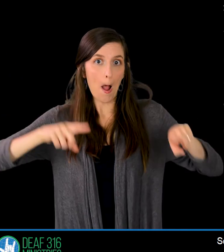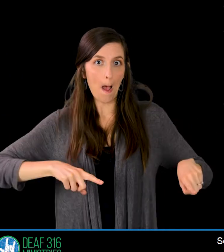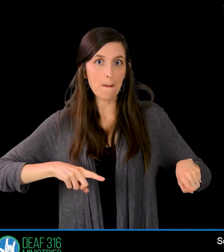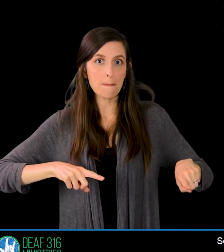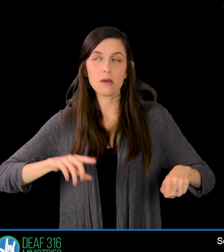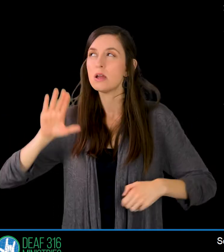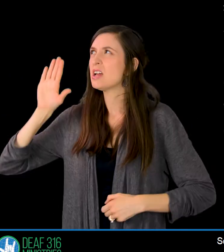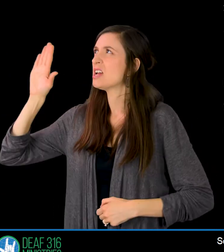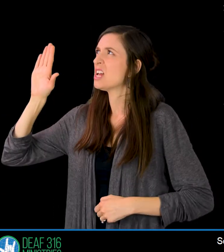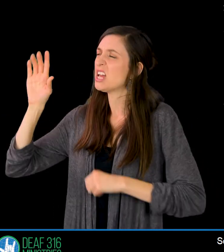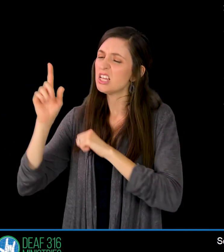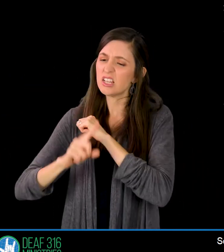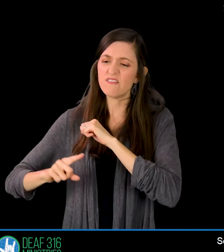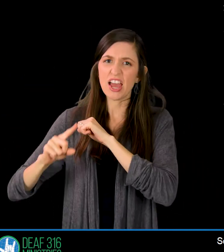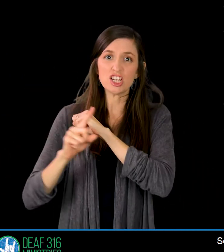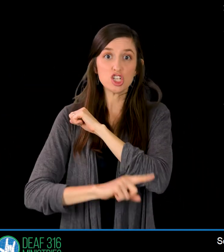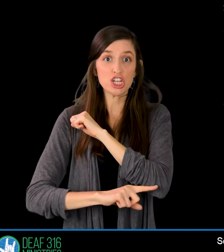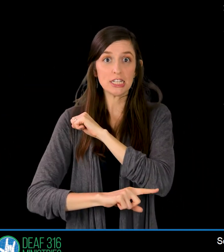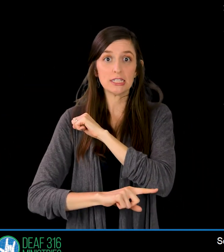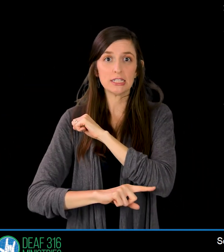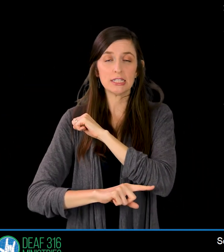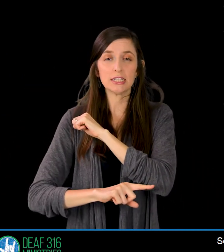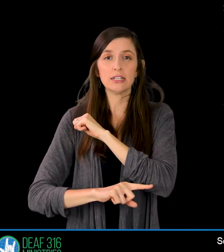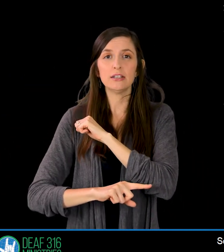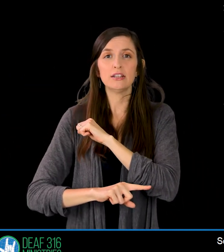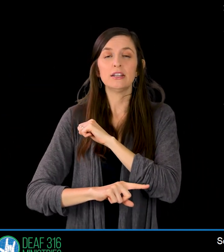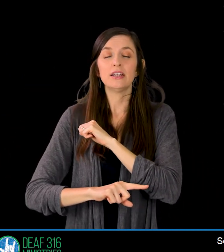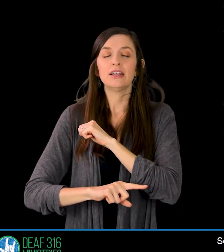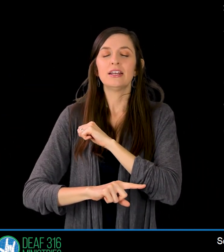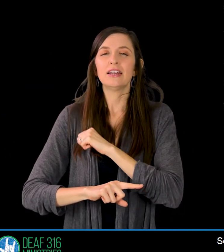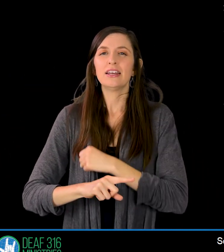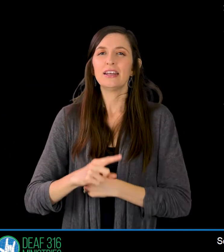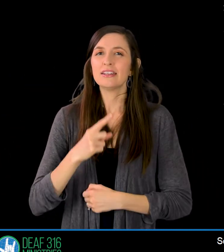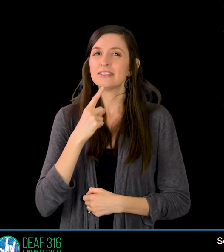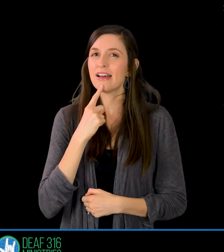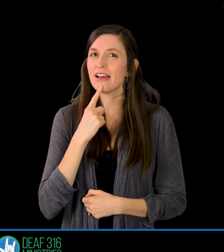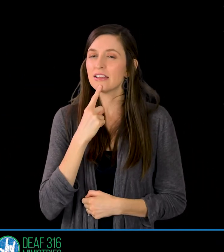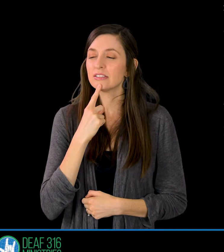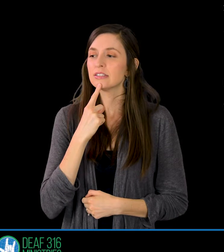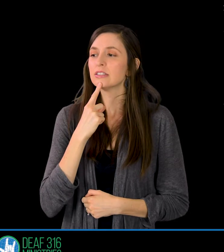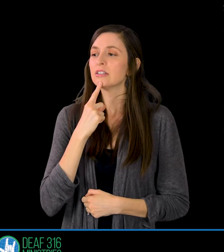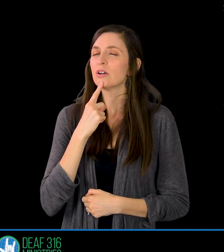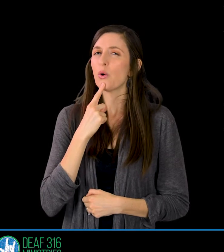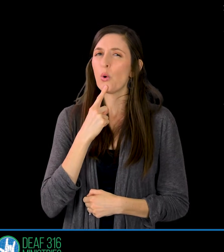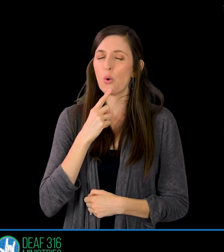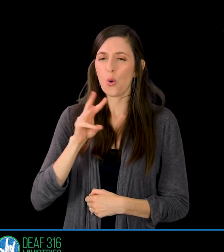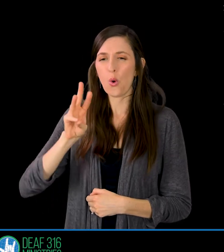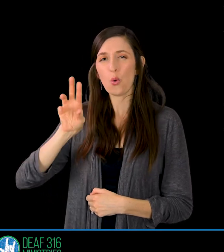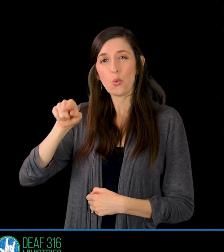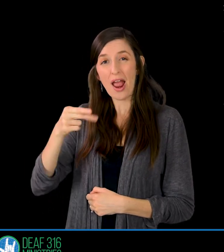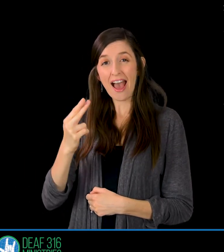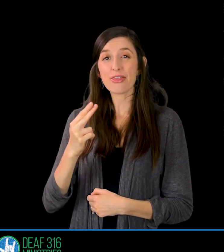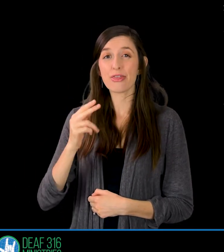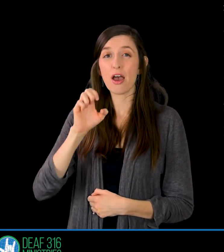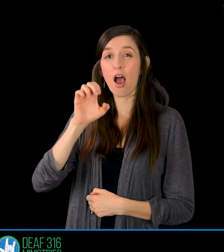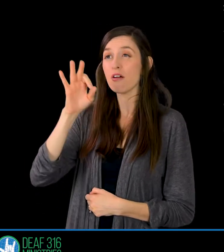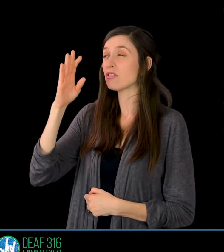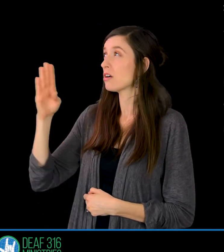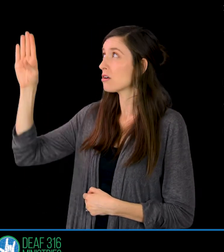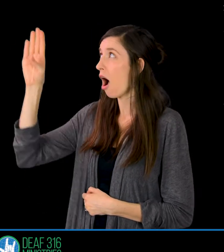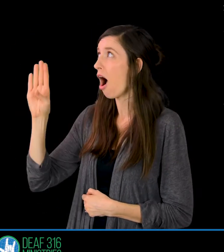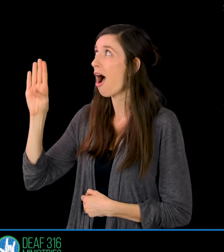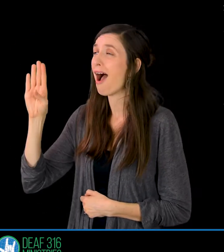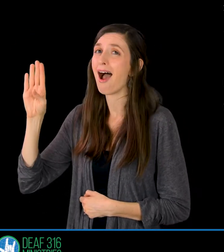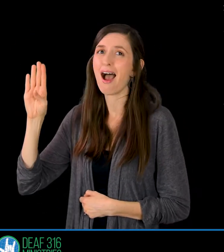so what was called vengeance in 2 Thessalonians 1 7 is called